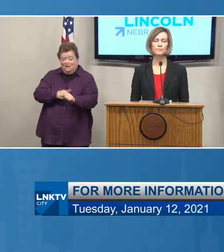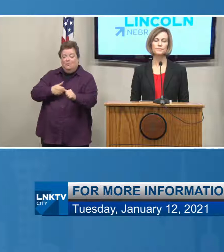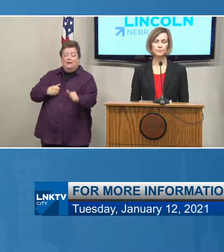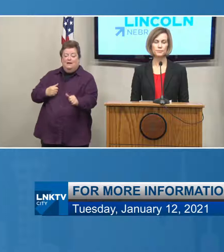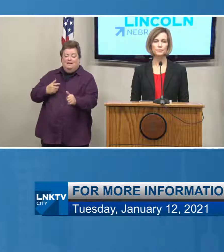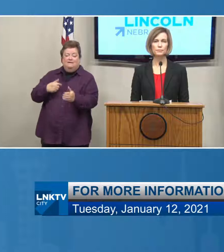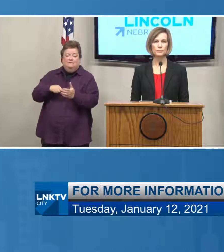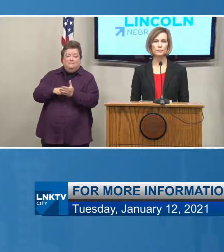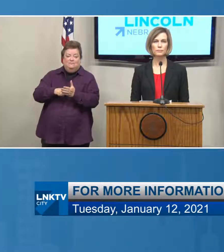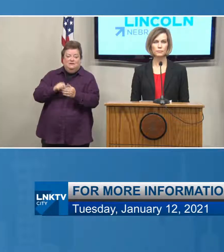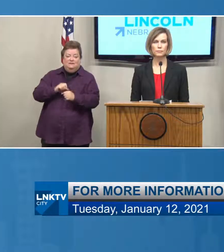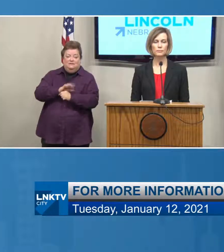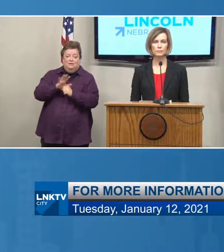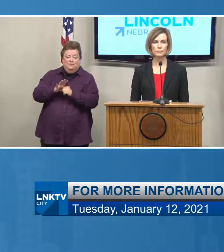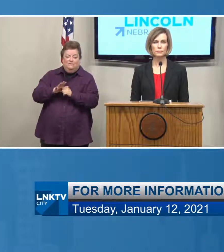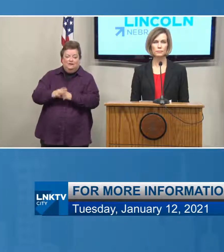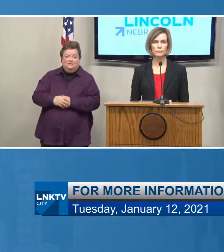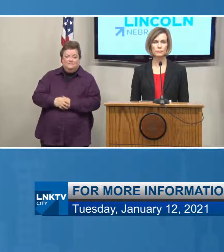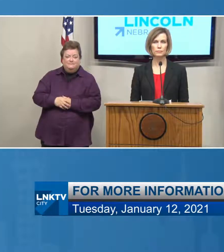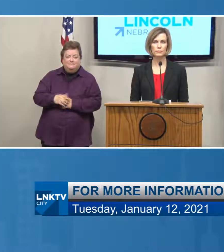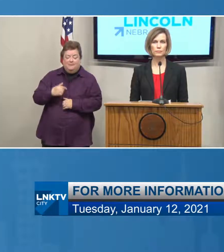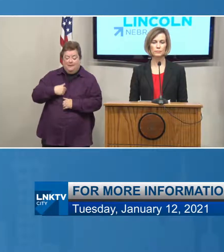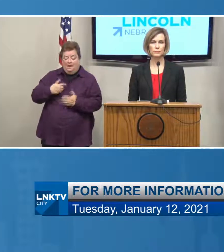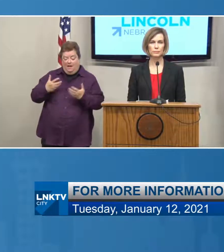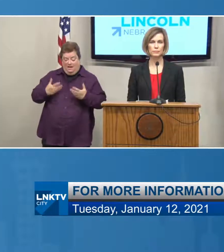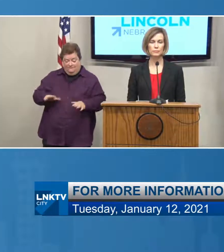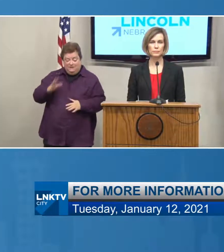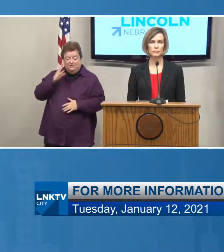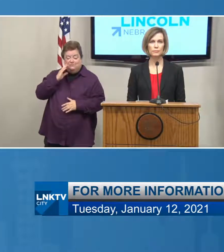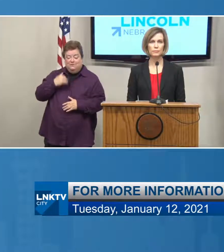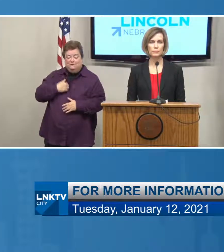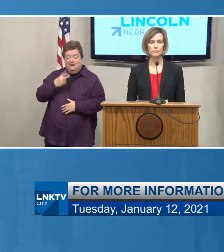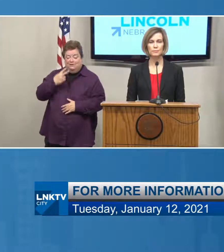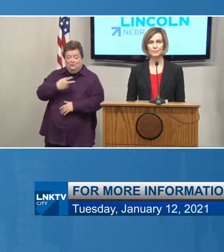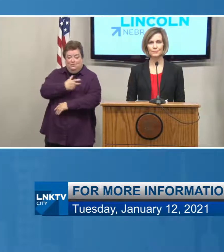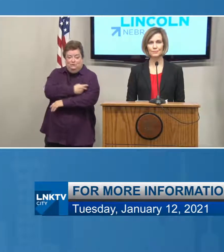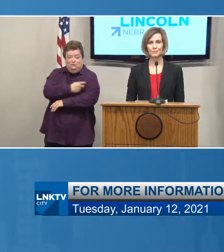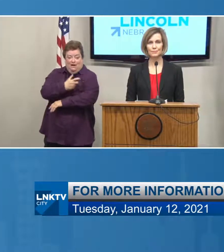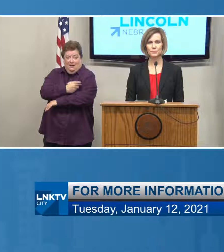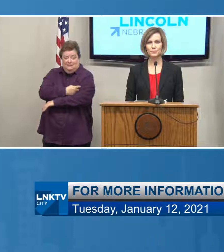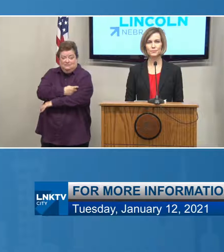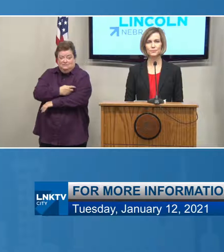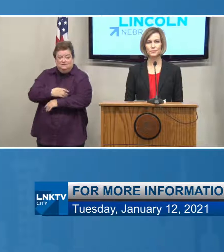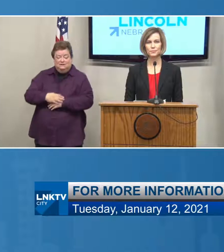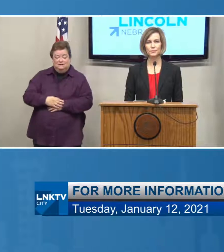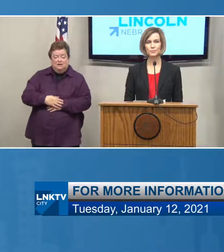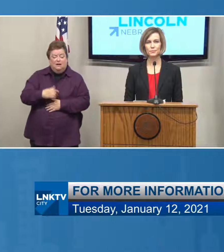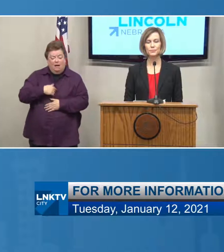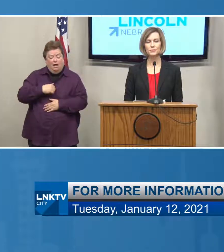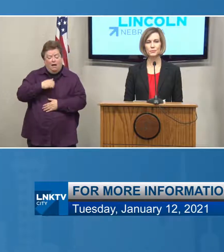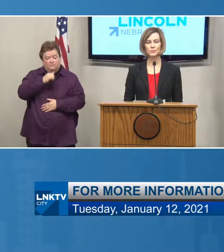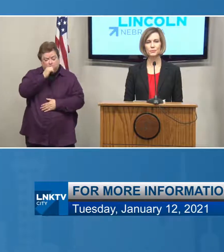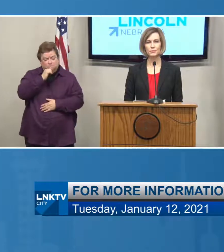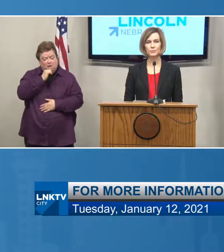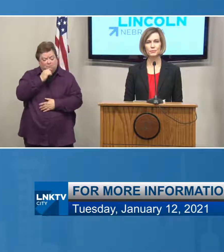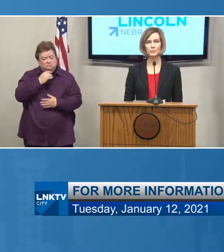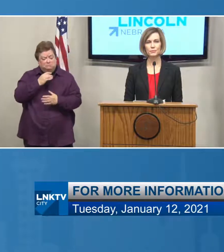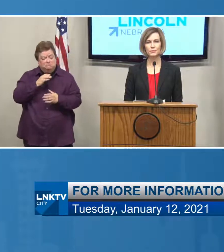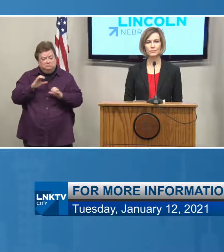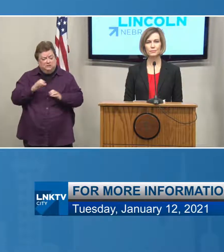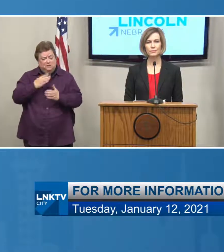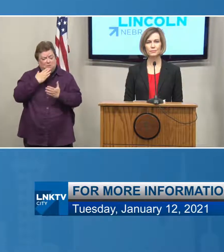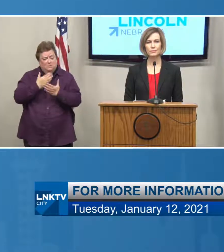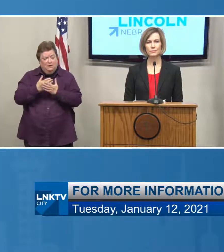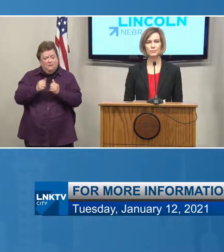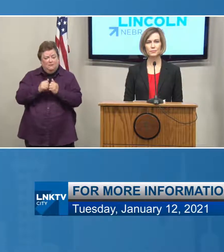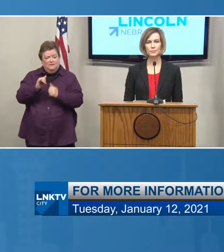pandemic. I've had my 2-shot series. I tolerated it well. I had